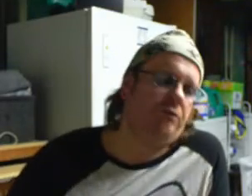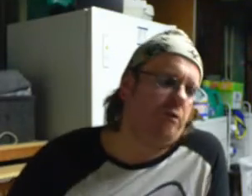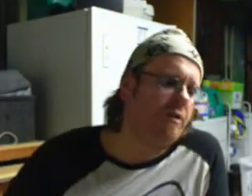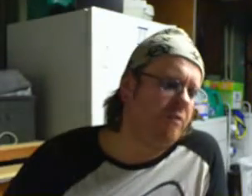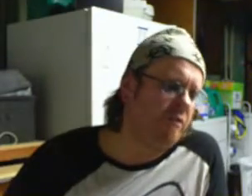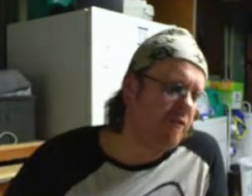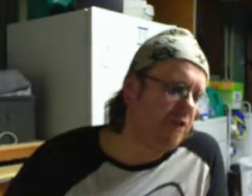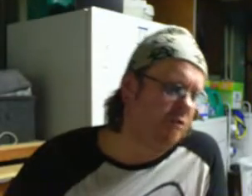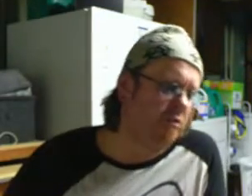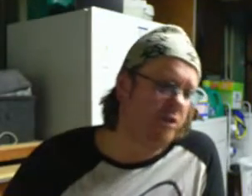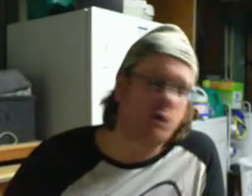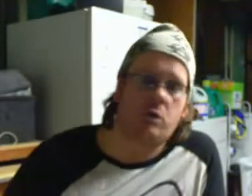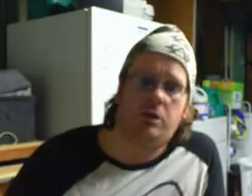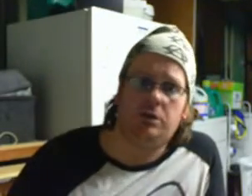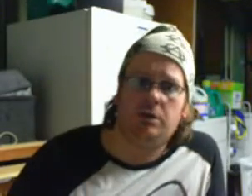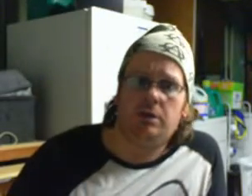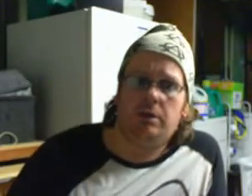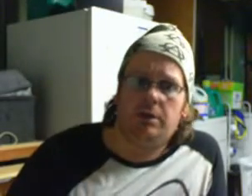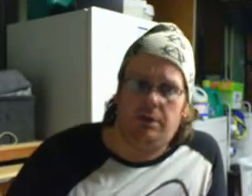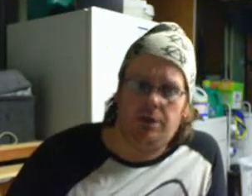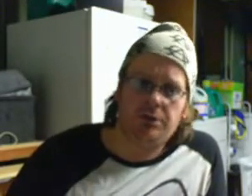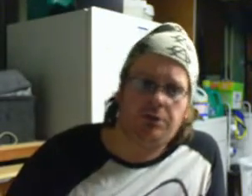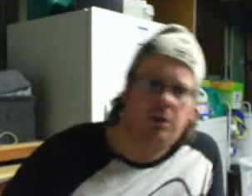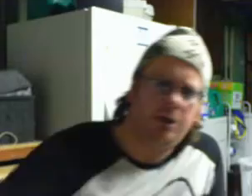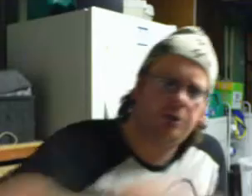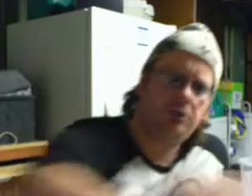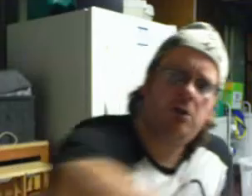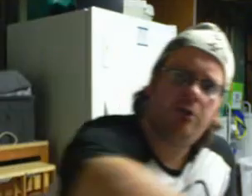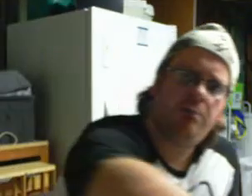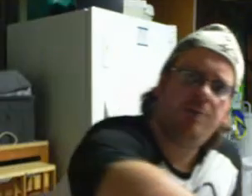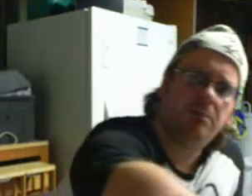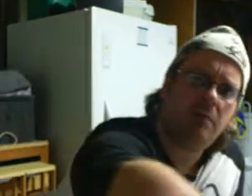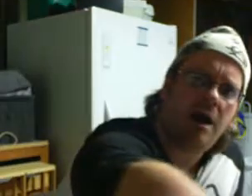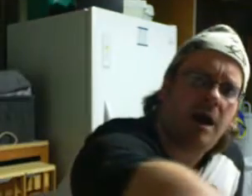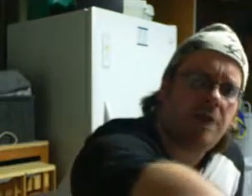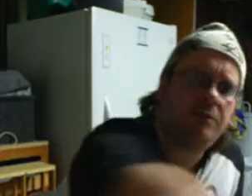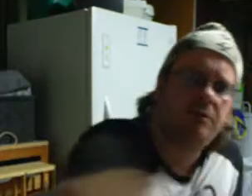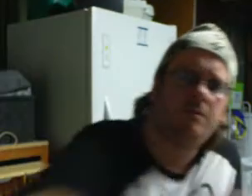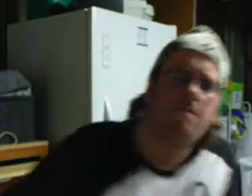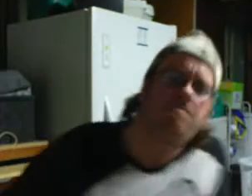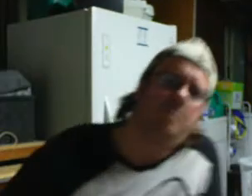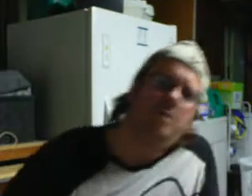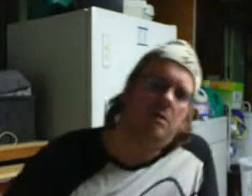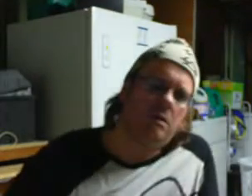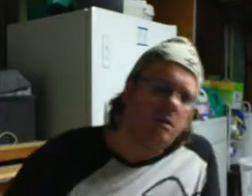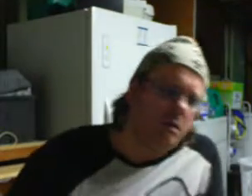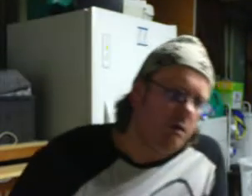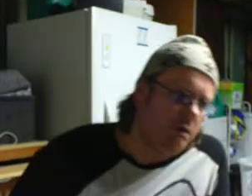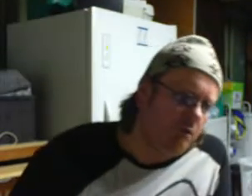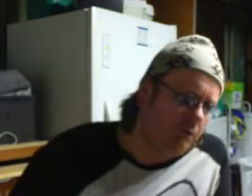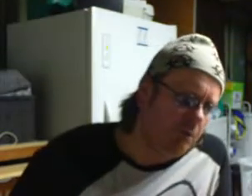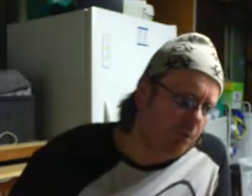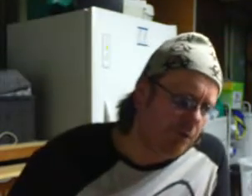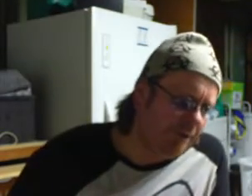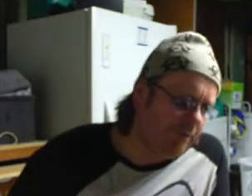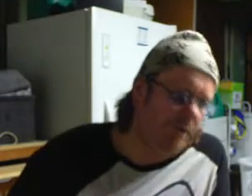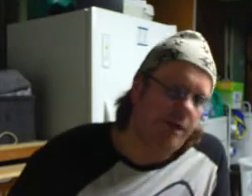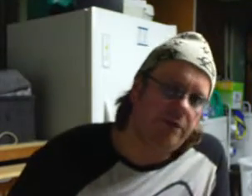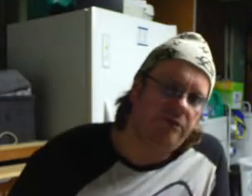It's a state secret. It could cost people lives. So nothing has